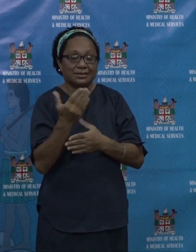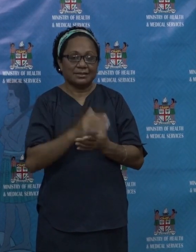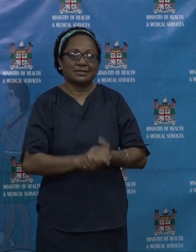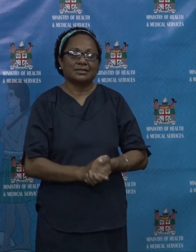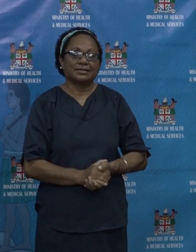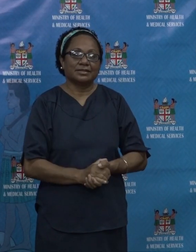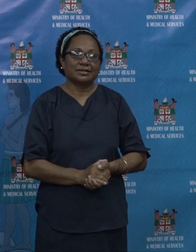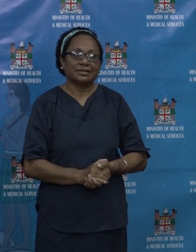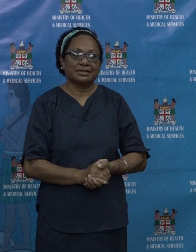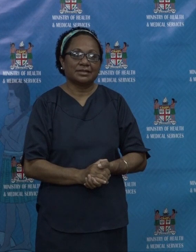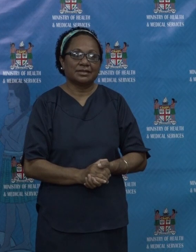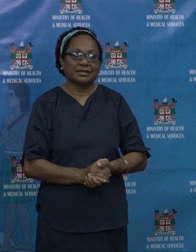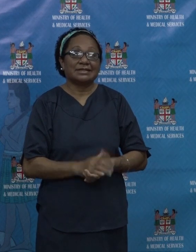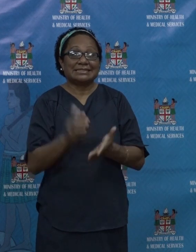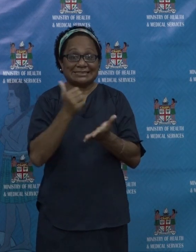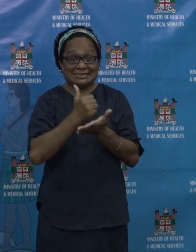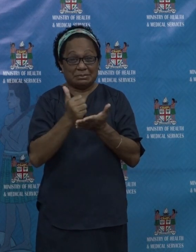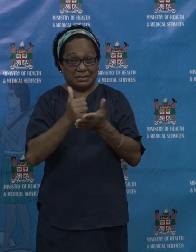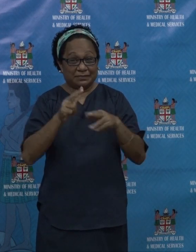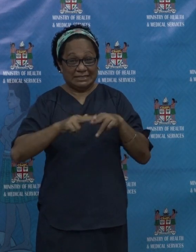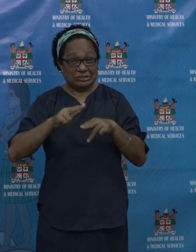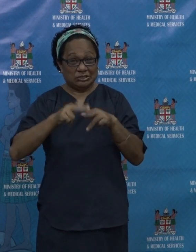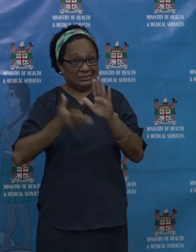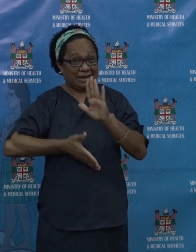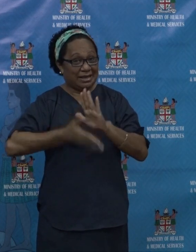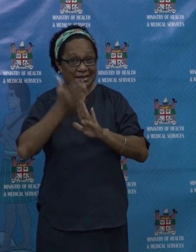remains among the highest in the world.